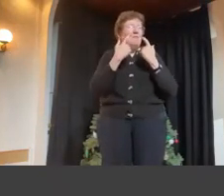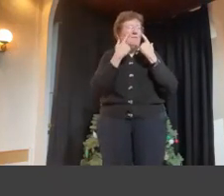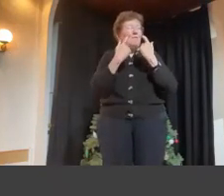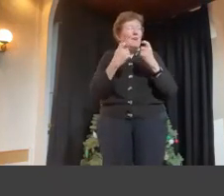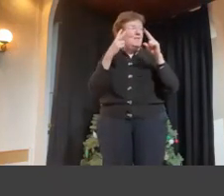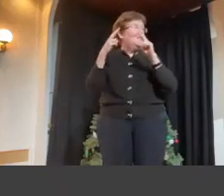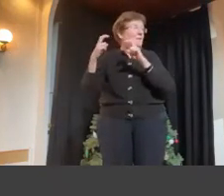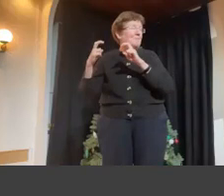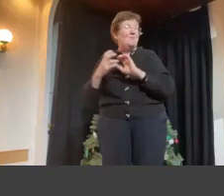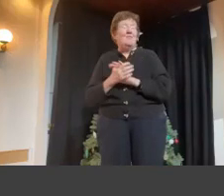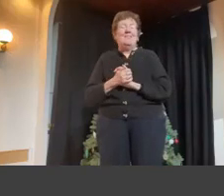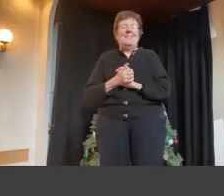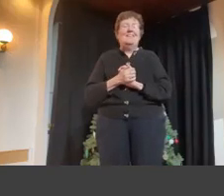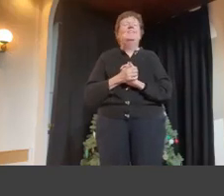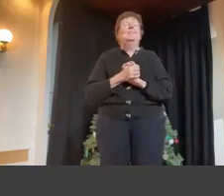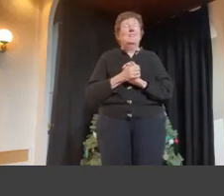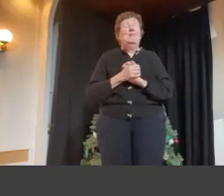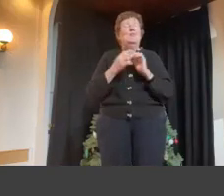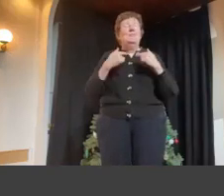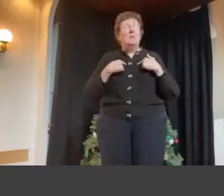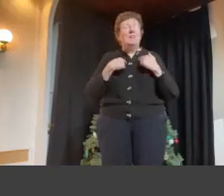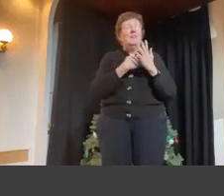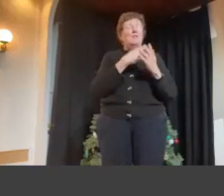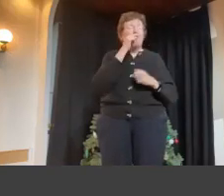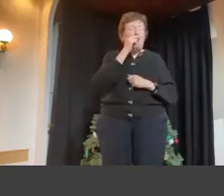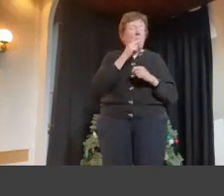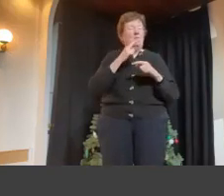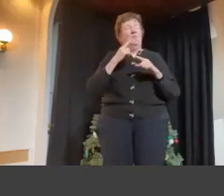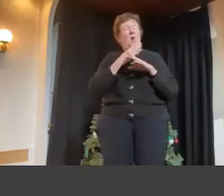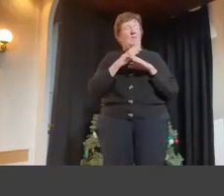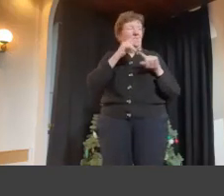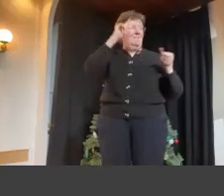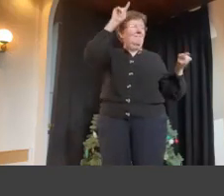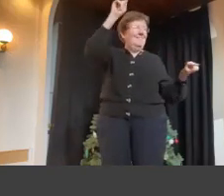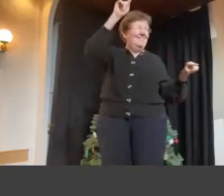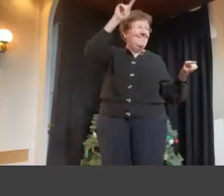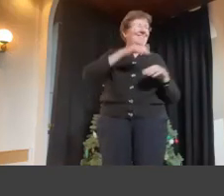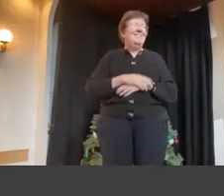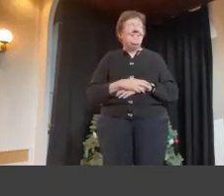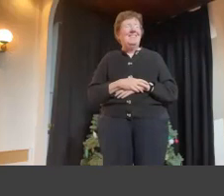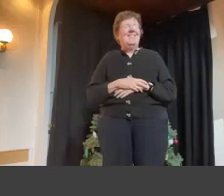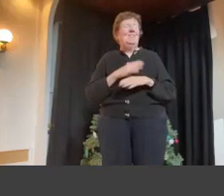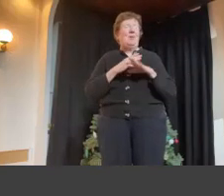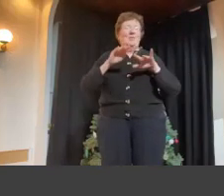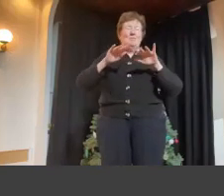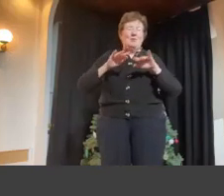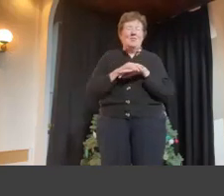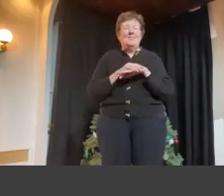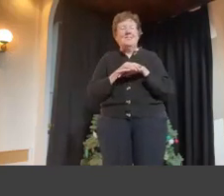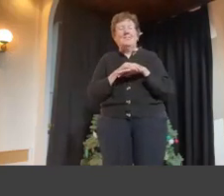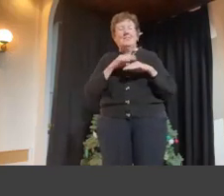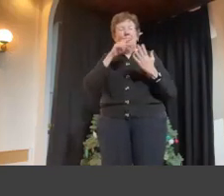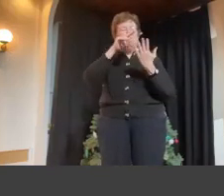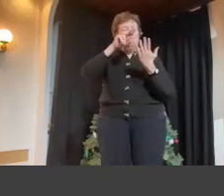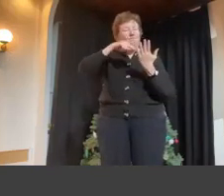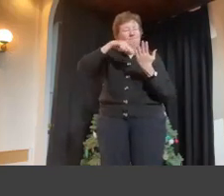to, and thought, well, how do we interpret these findings? So Rob and I, because we obviously both work in Scotland and